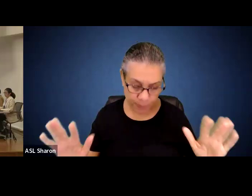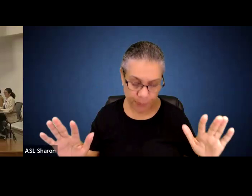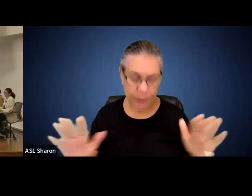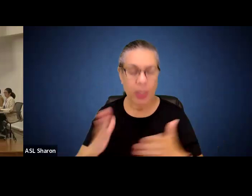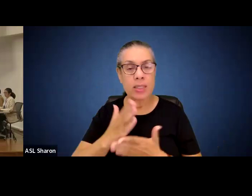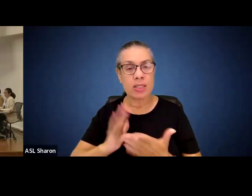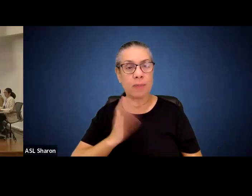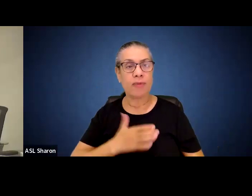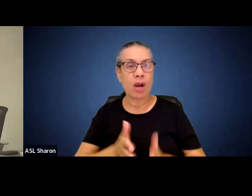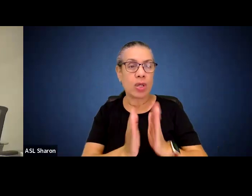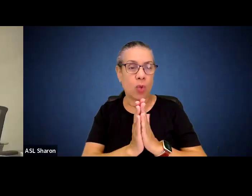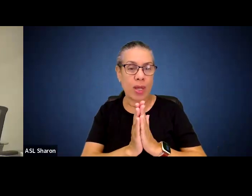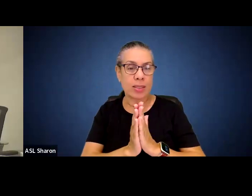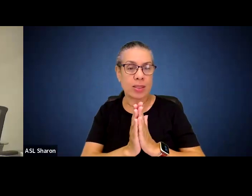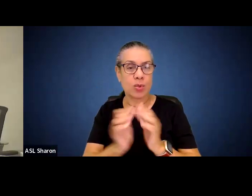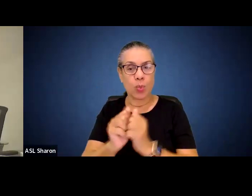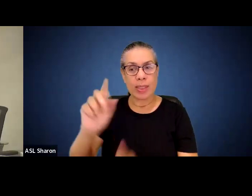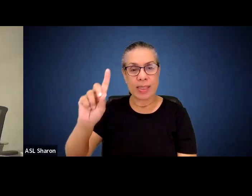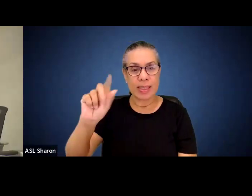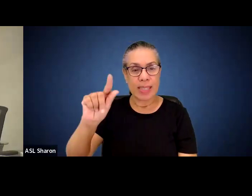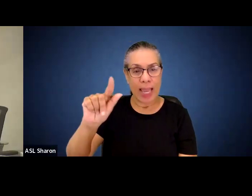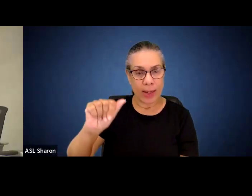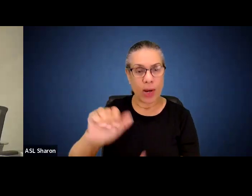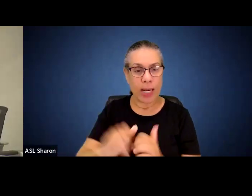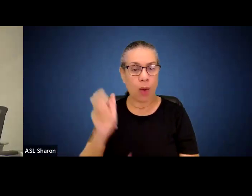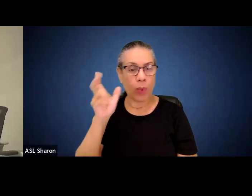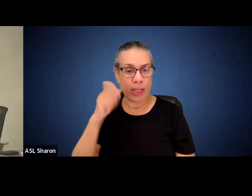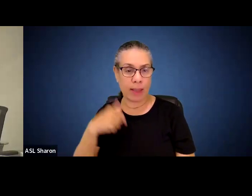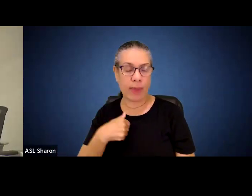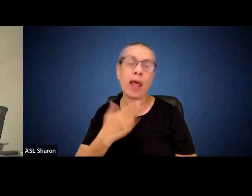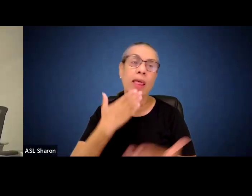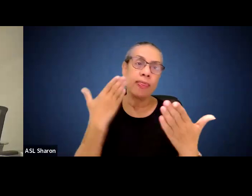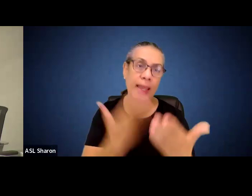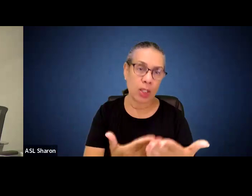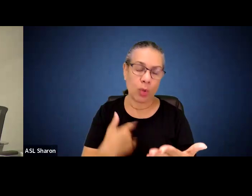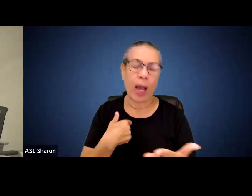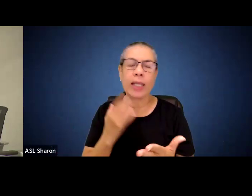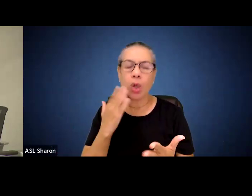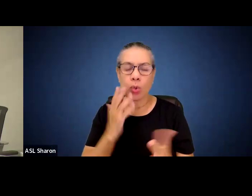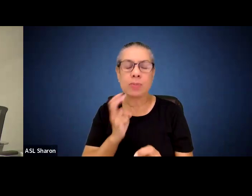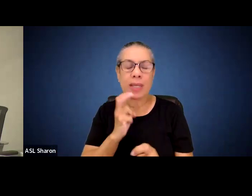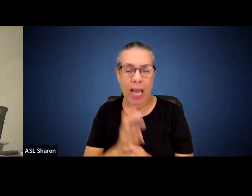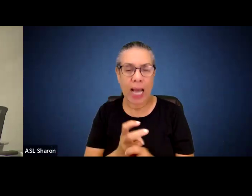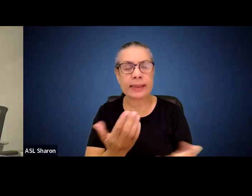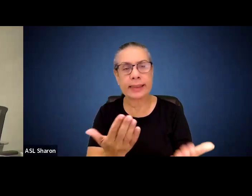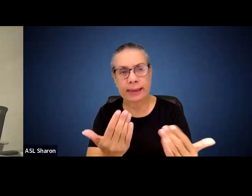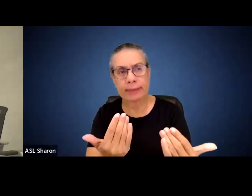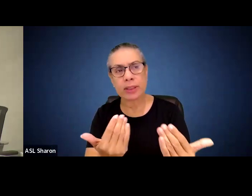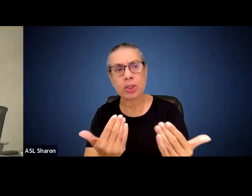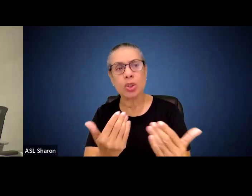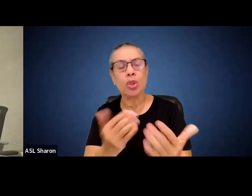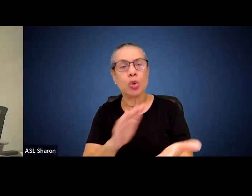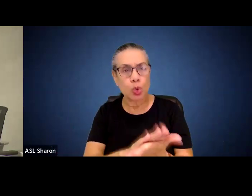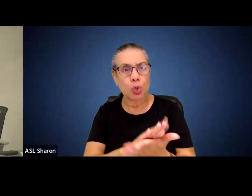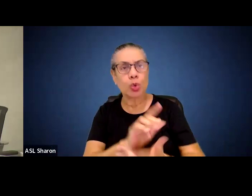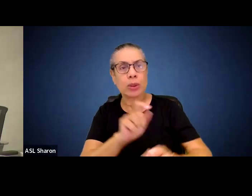our requests around data and the way that we do this presentation being heard. And I really appreciate that. And I know it's been a push to get us that school specific